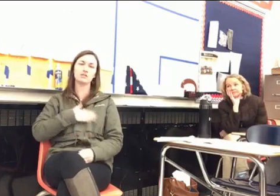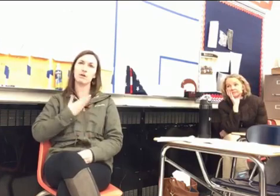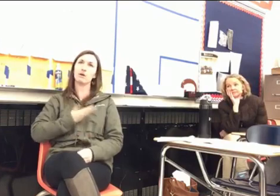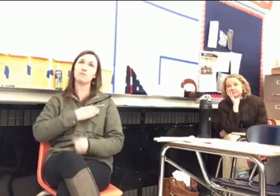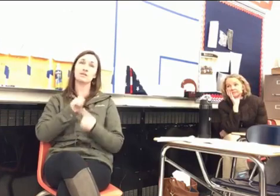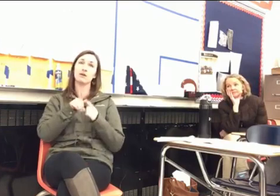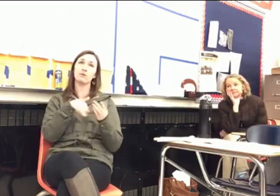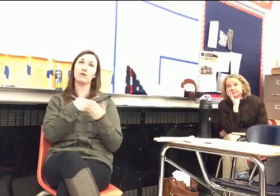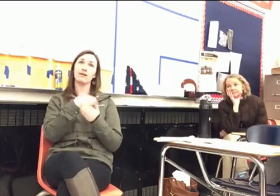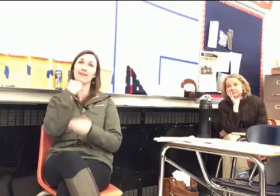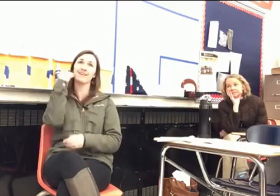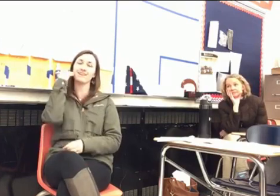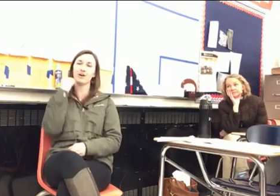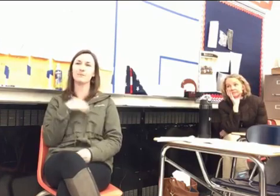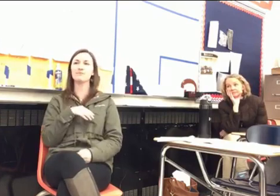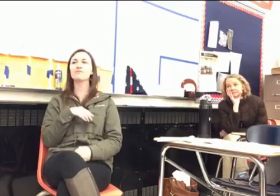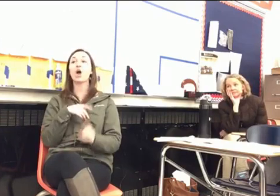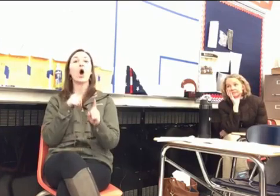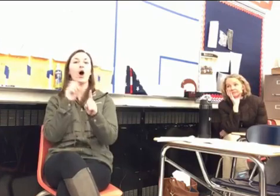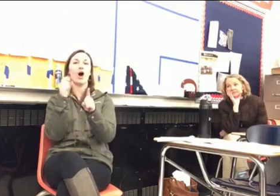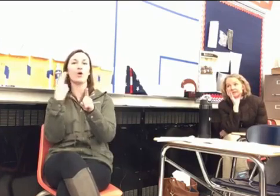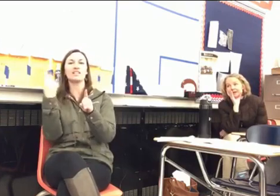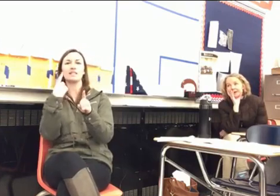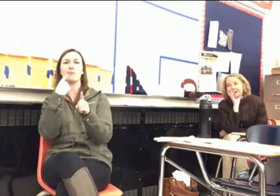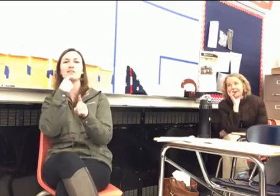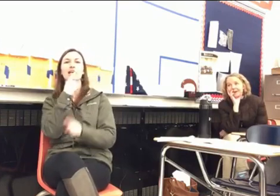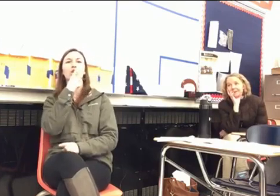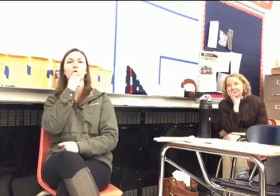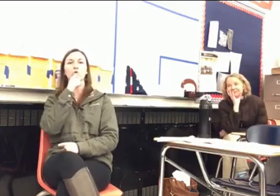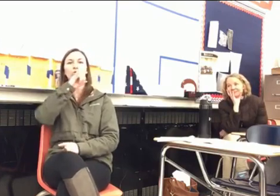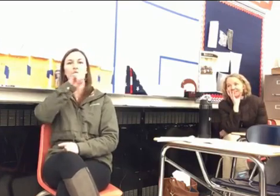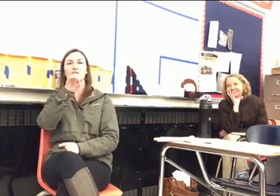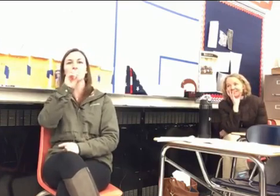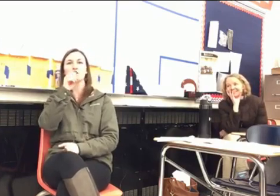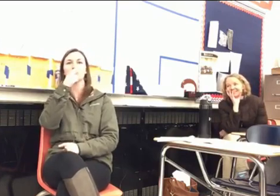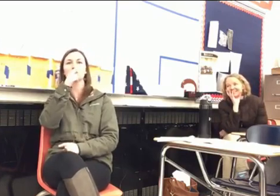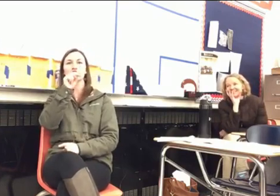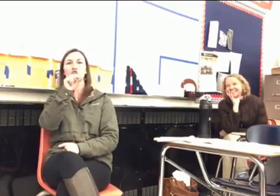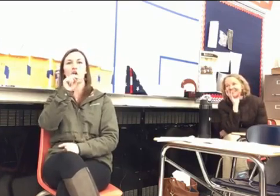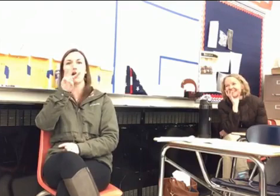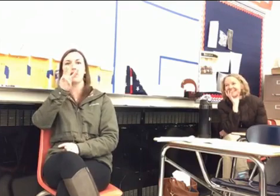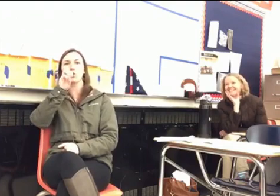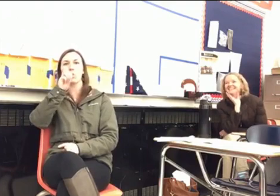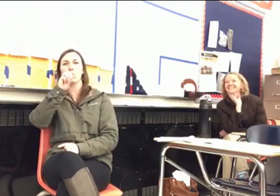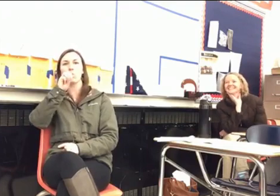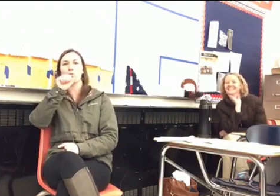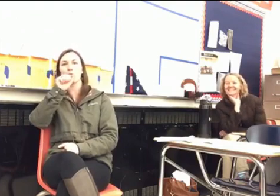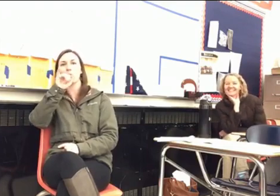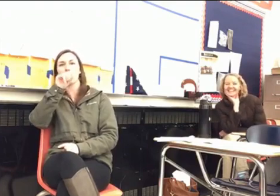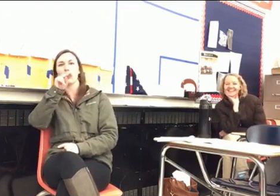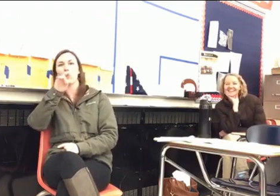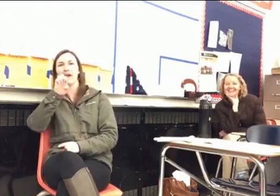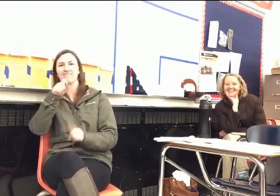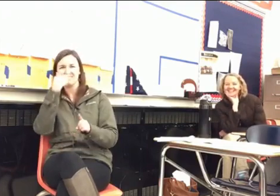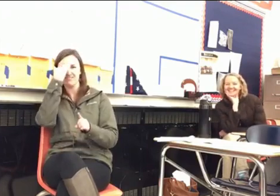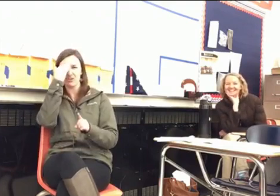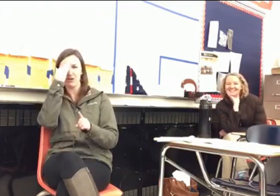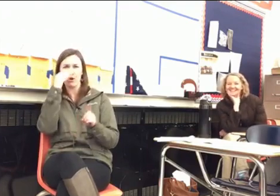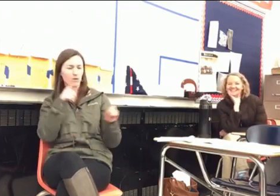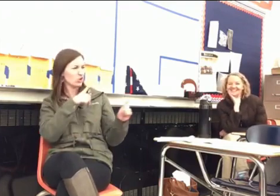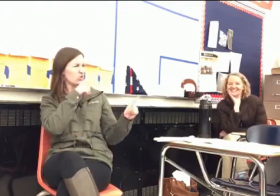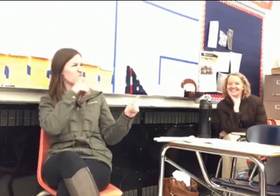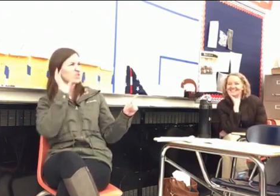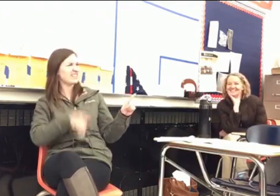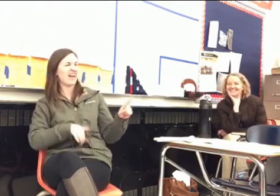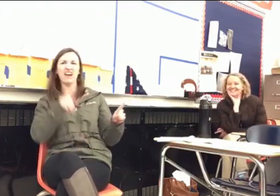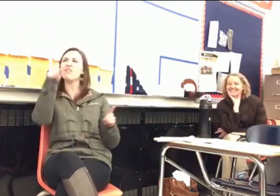come home. Wait, what? He said, who's John Wayne? Wait, who is John Wayne? Okay, John Wayne is an extremely famous, he did a whole bunch of